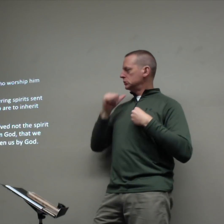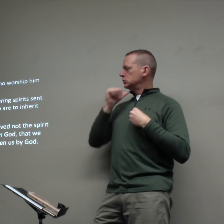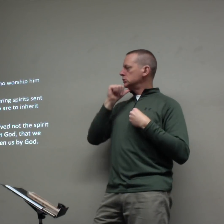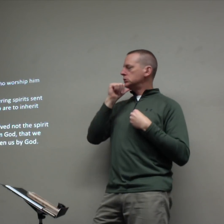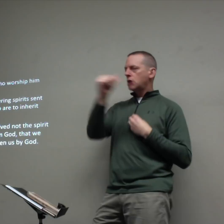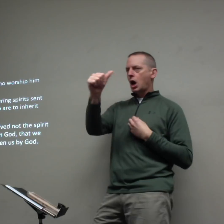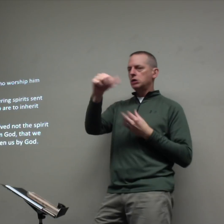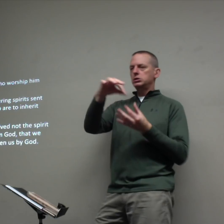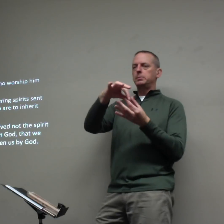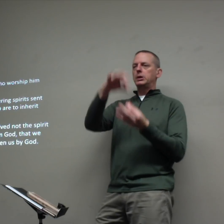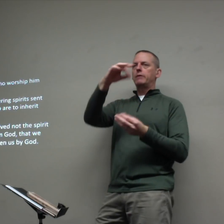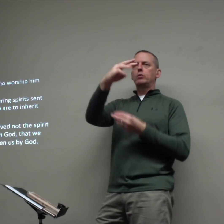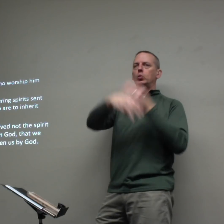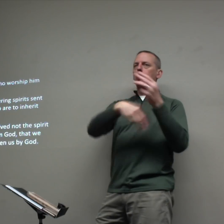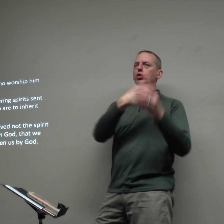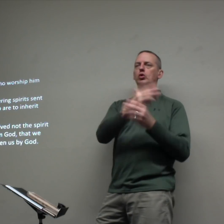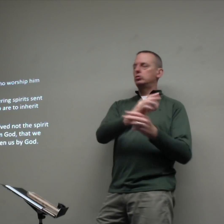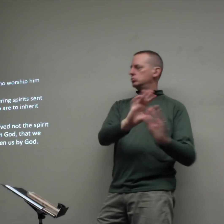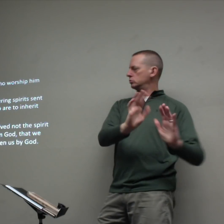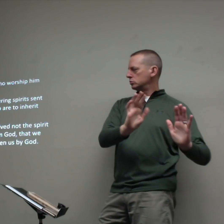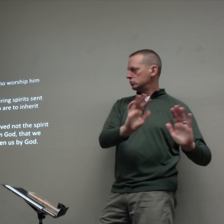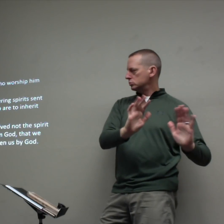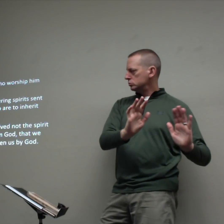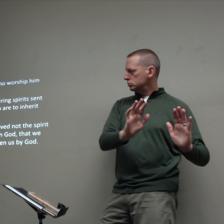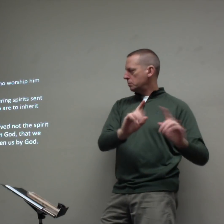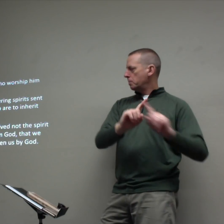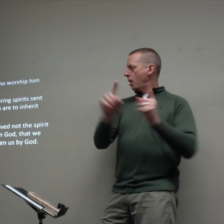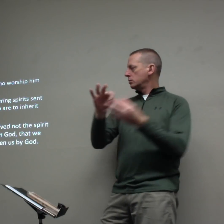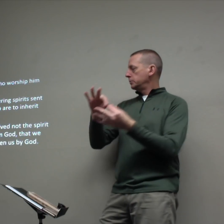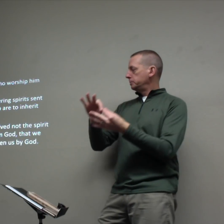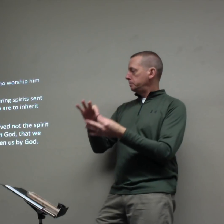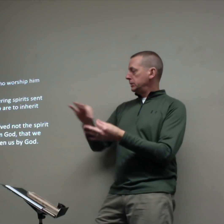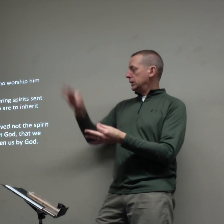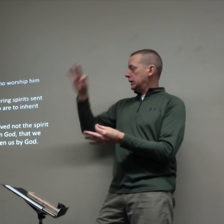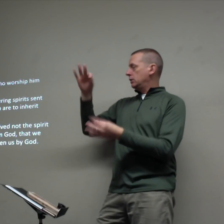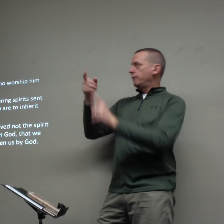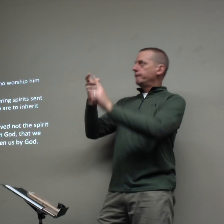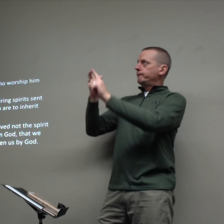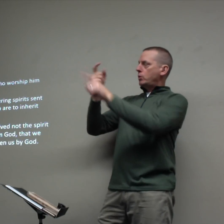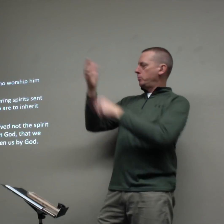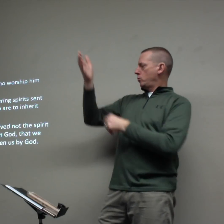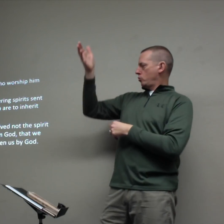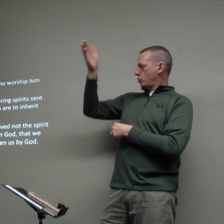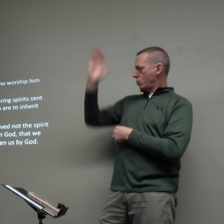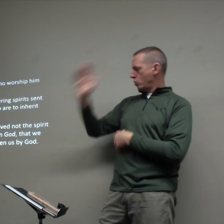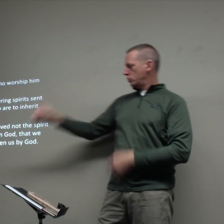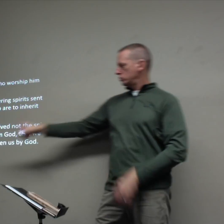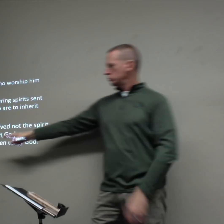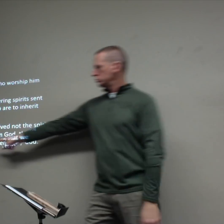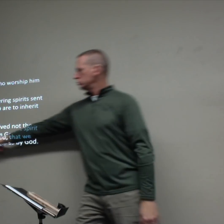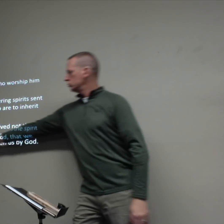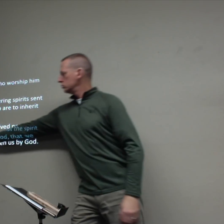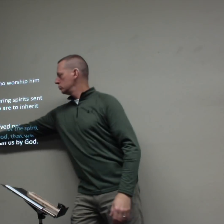I have received not the spirit of the world, but the spirit who is from God.